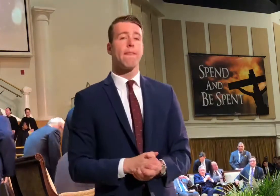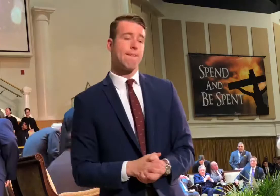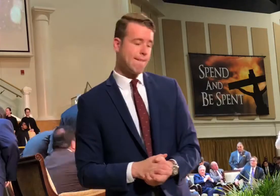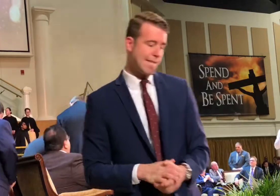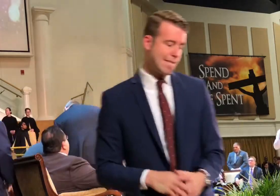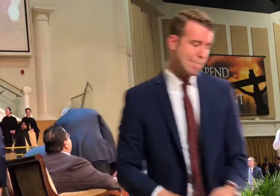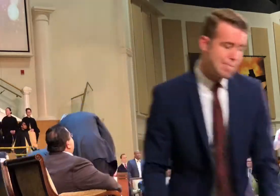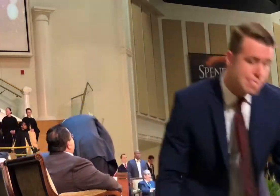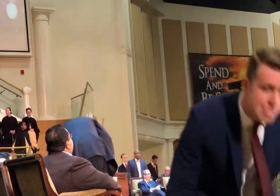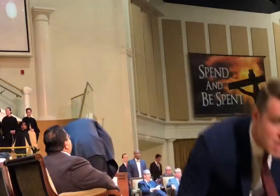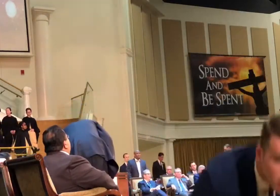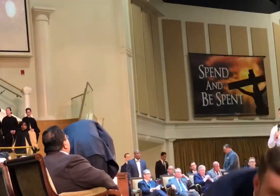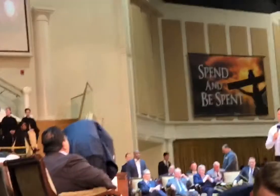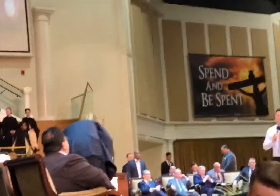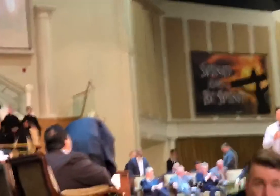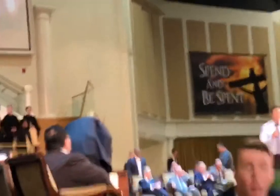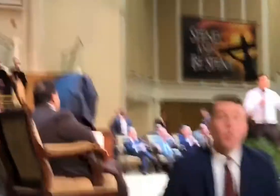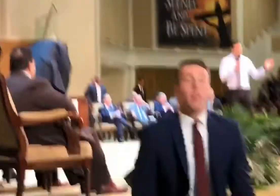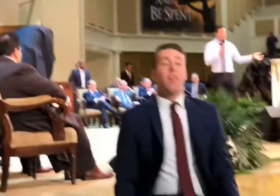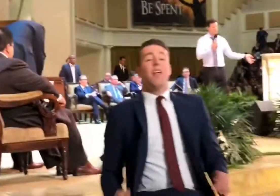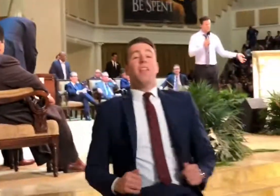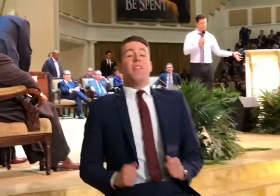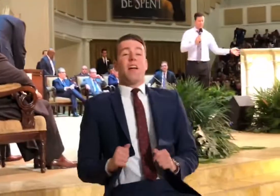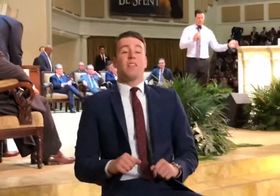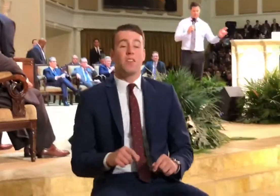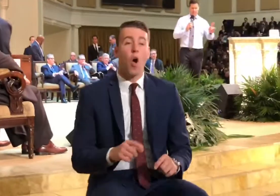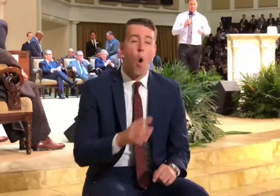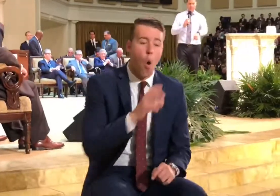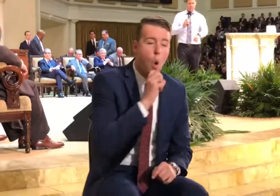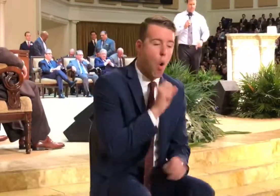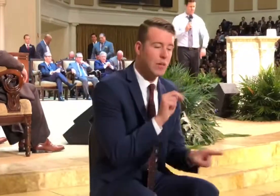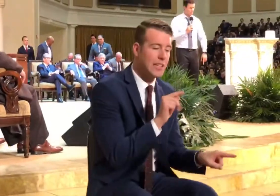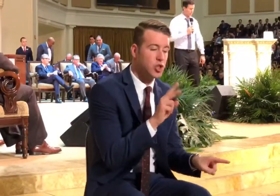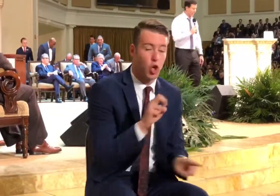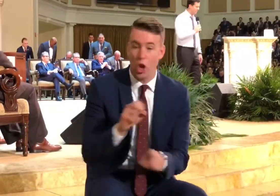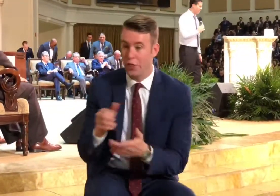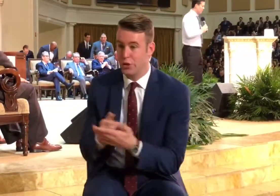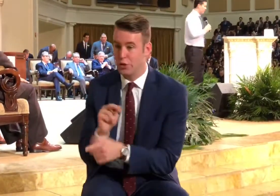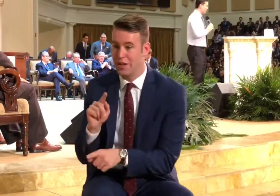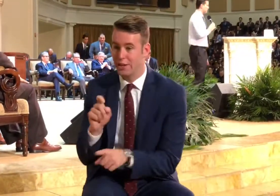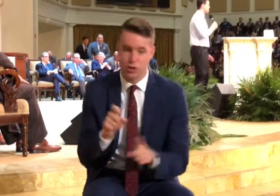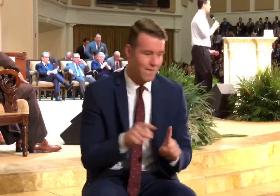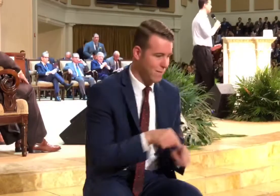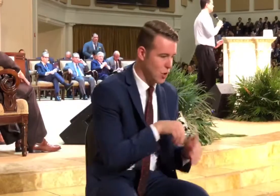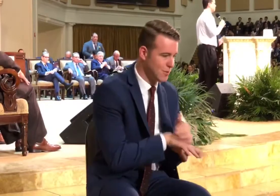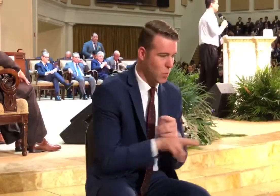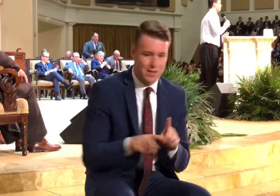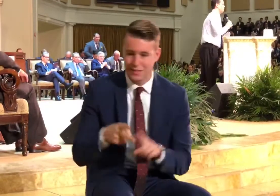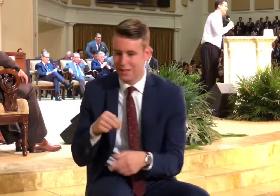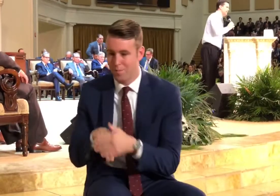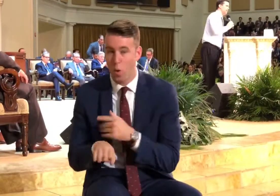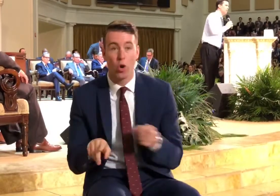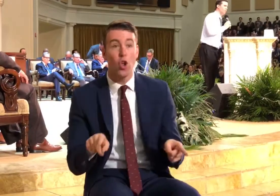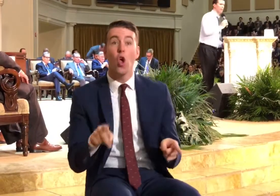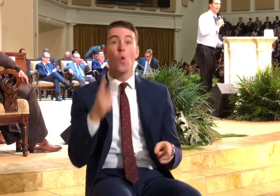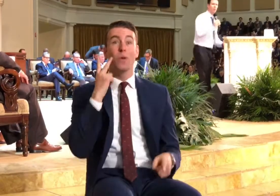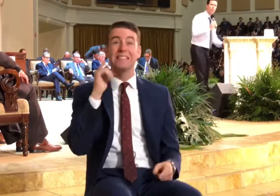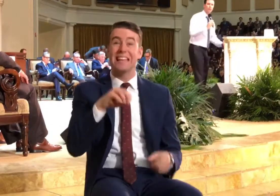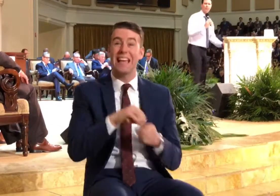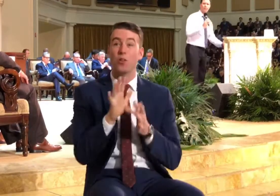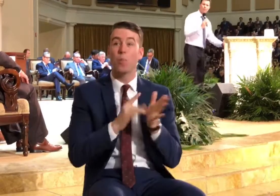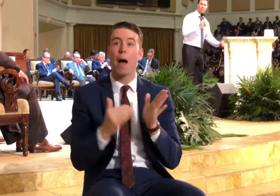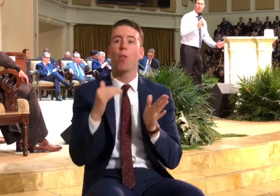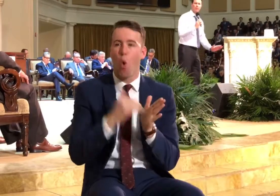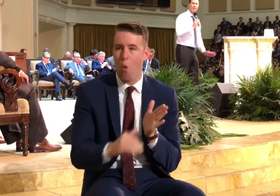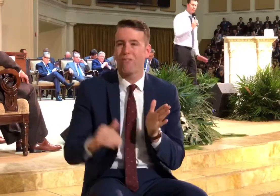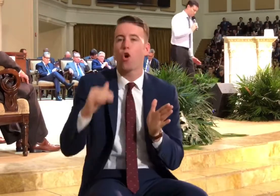The old nature and the new nature, the firstborn and the secondborn, you're going to see it repeated over and